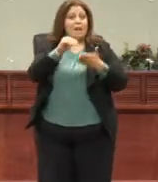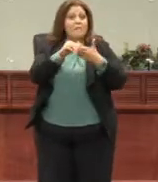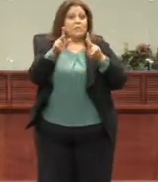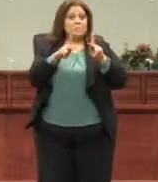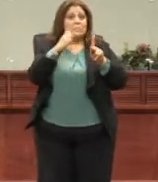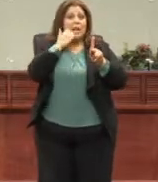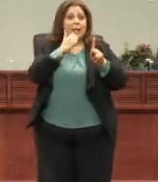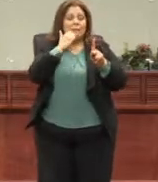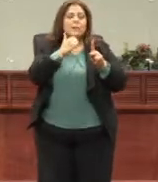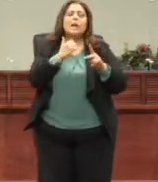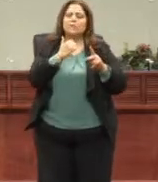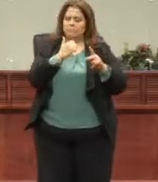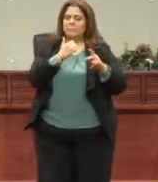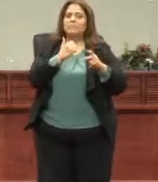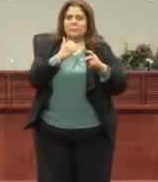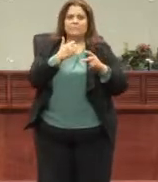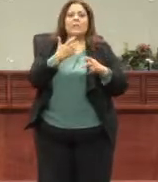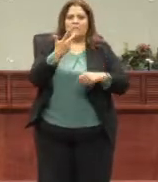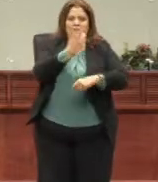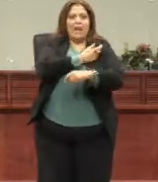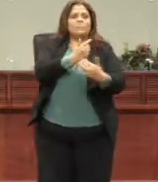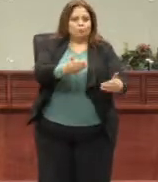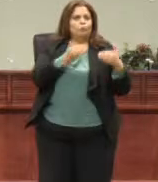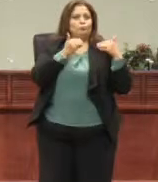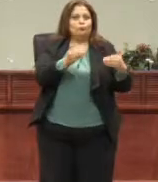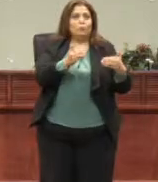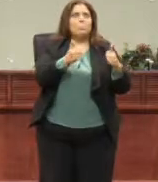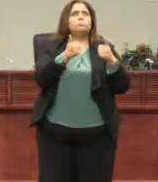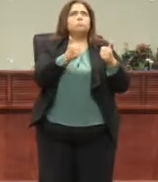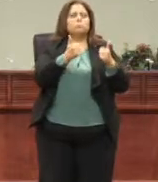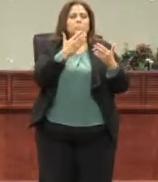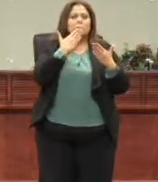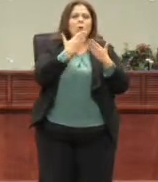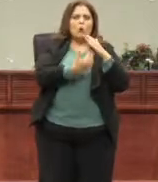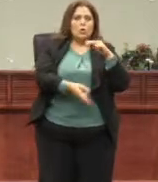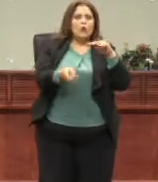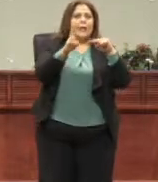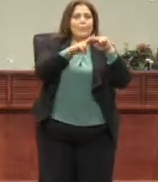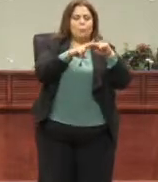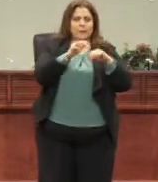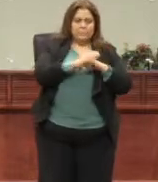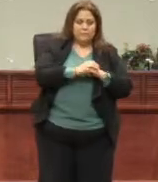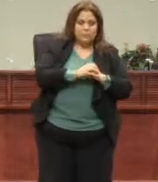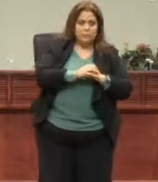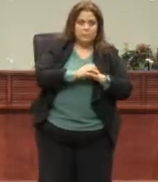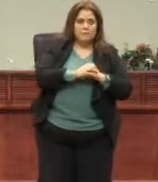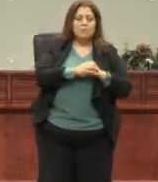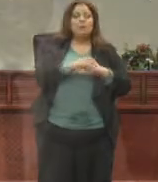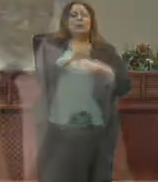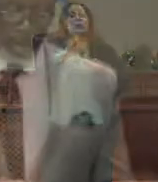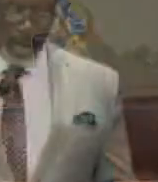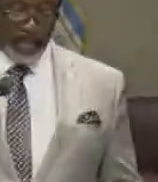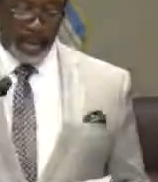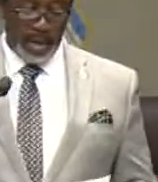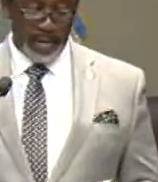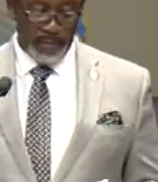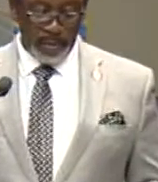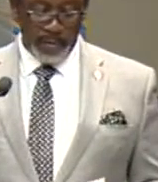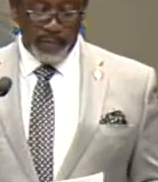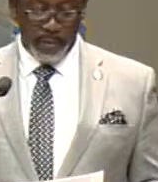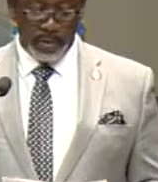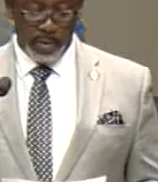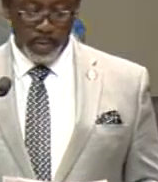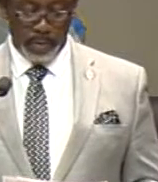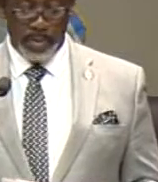that's an increase for our community. 70% of those or better who are getting vaccinated are coming in for